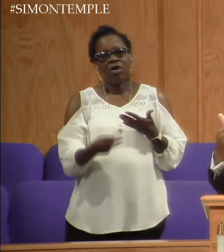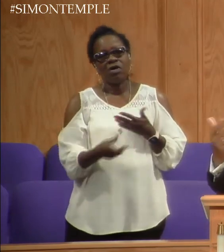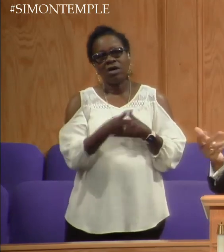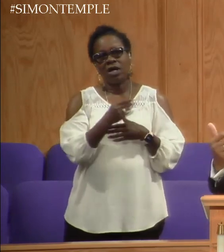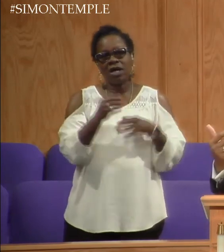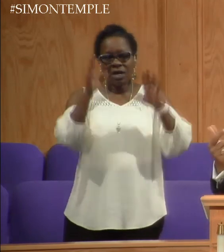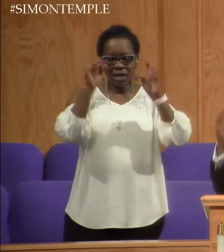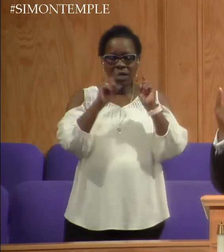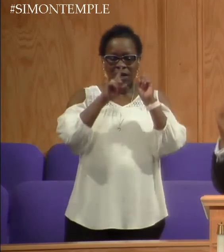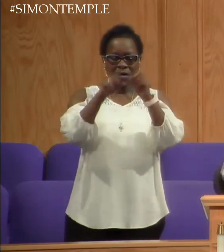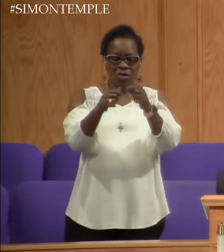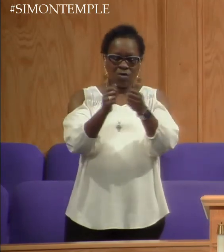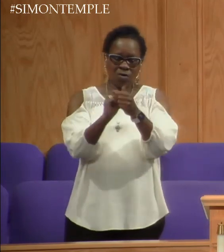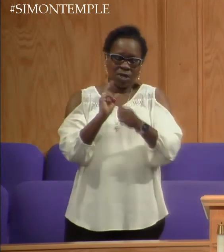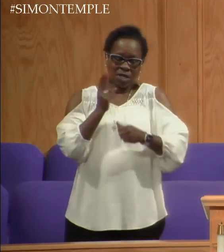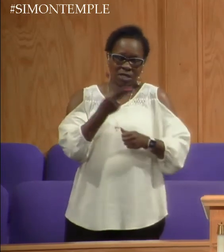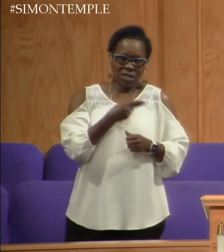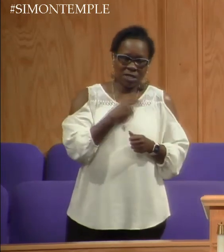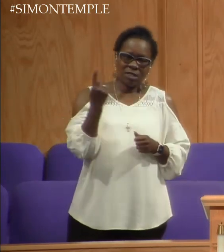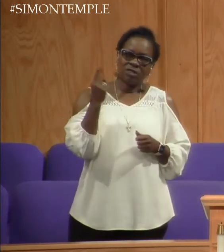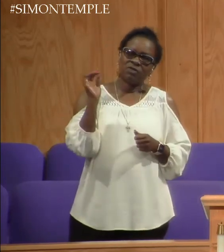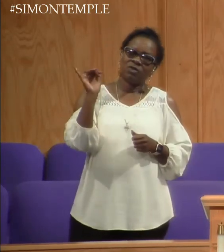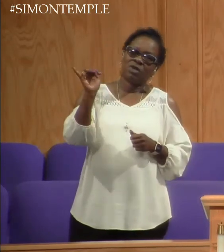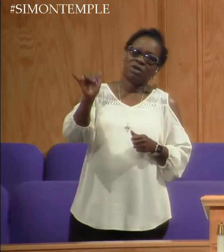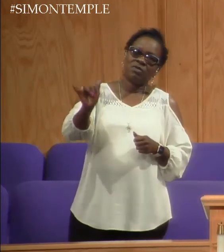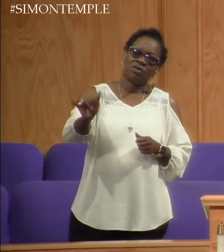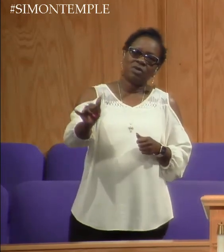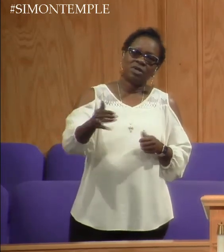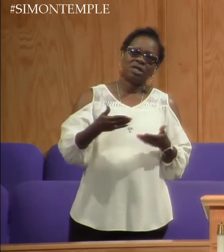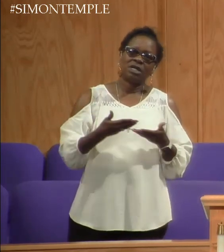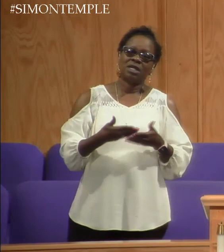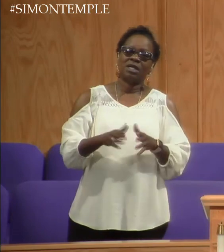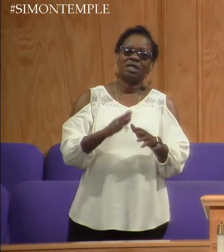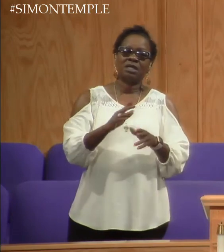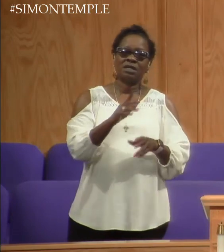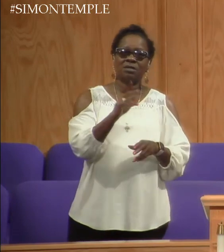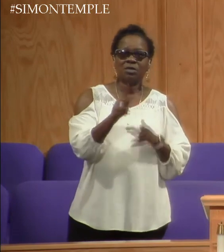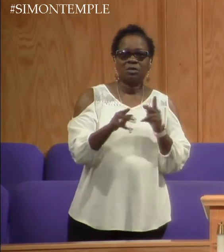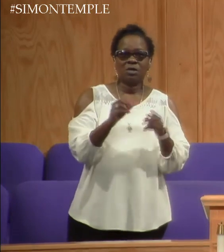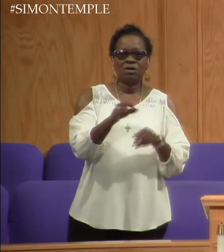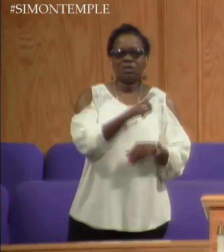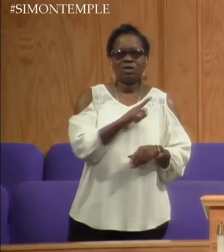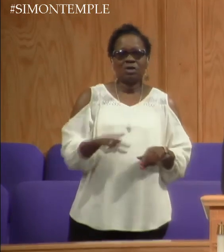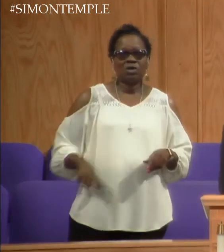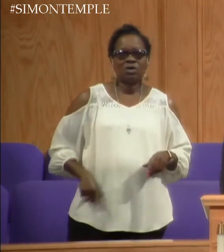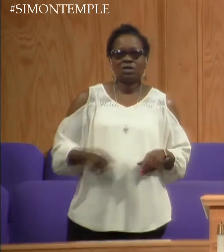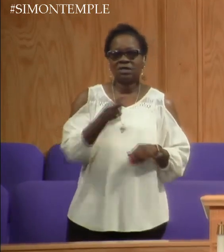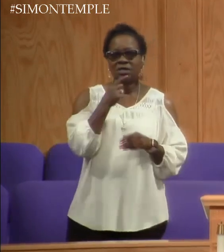Father and our God be glory, dominion, majesty, and power. Let the redeemed of the Lord sing together.